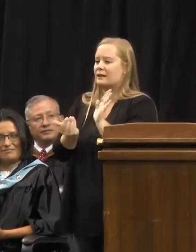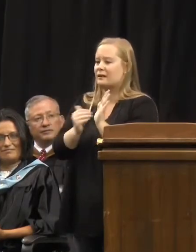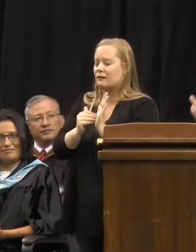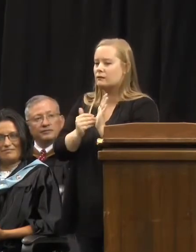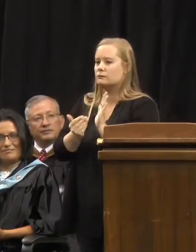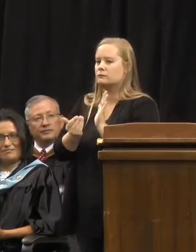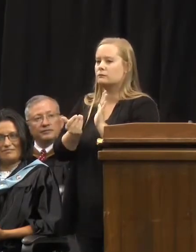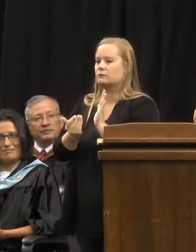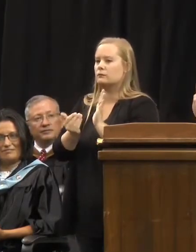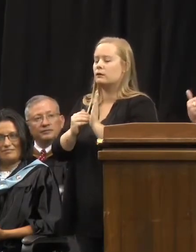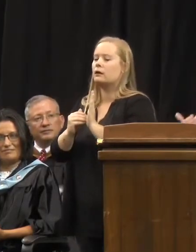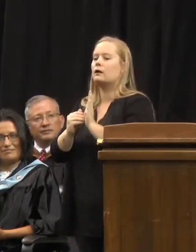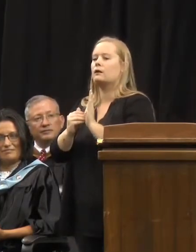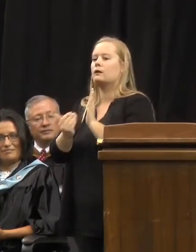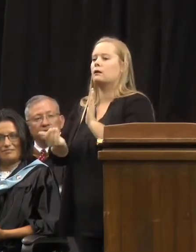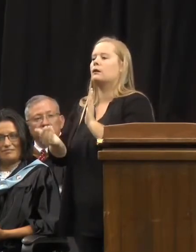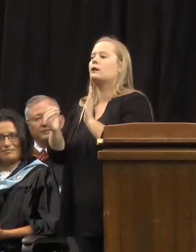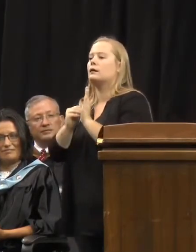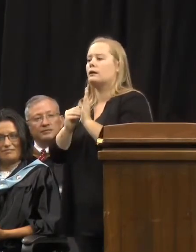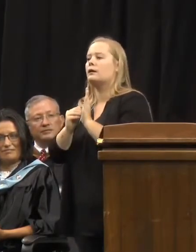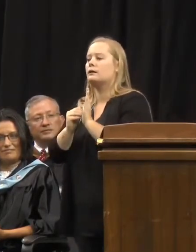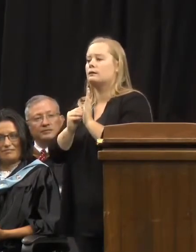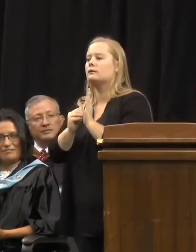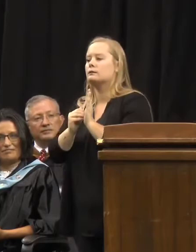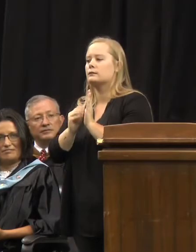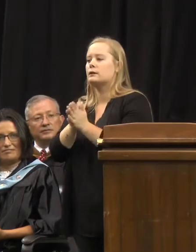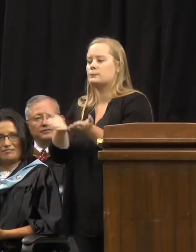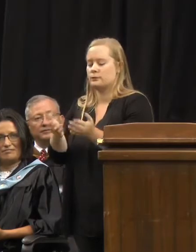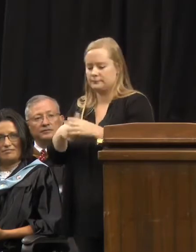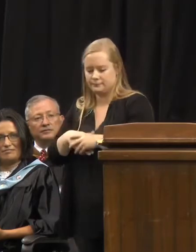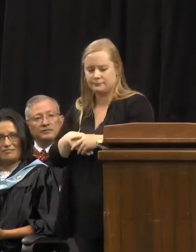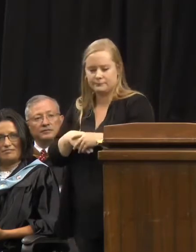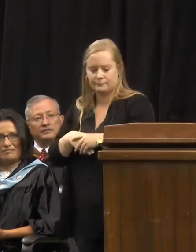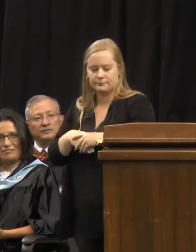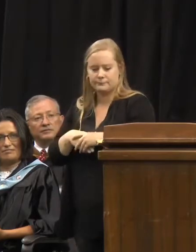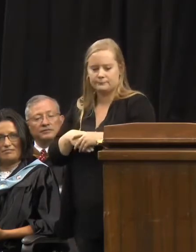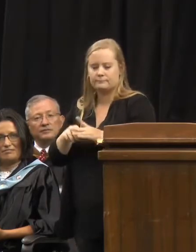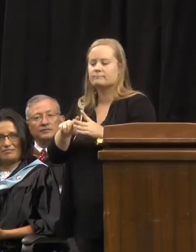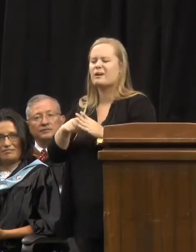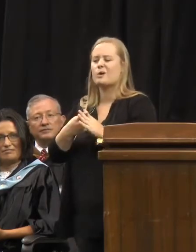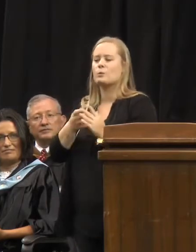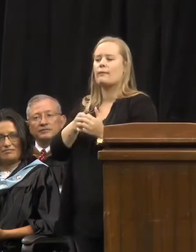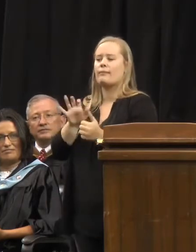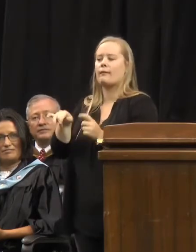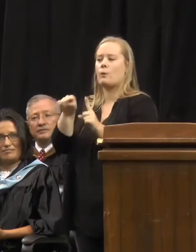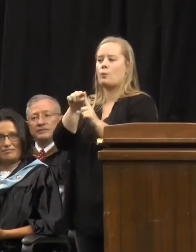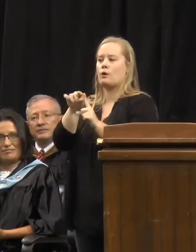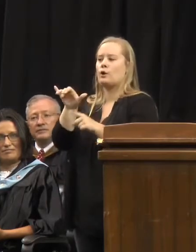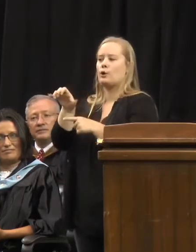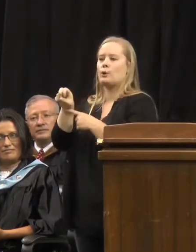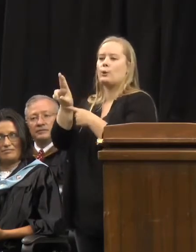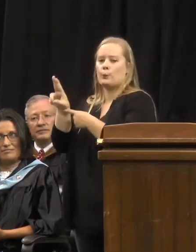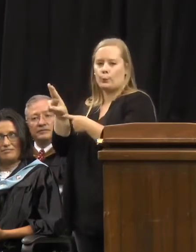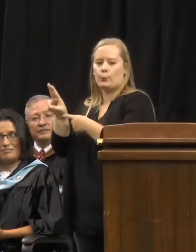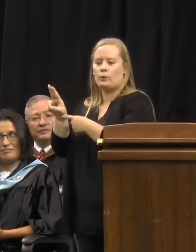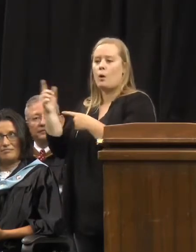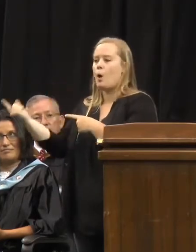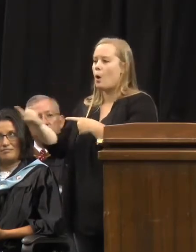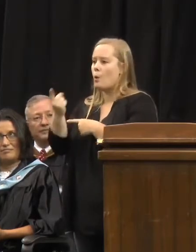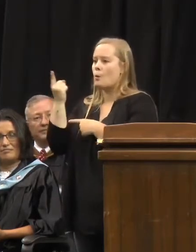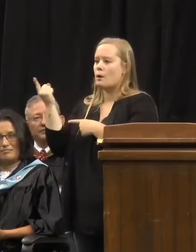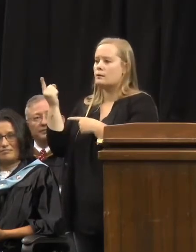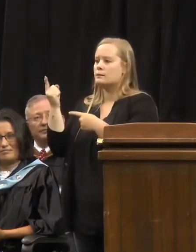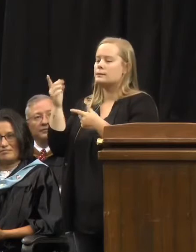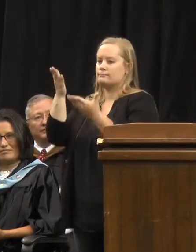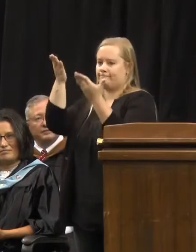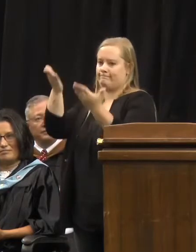over and over and over in the book. I start there. Always be